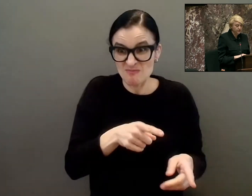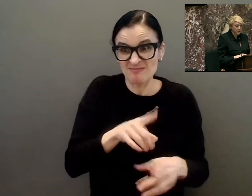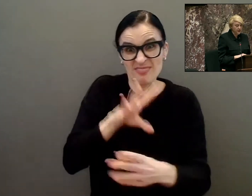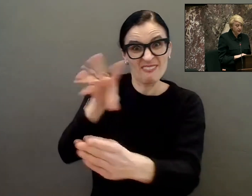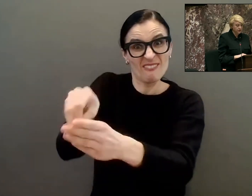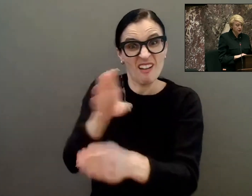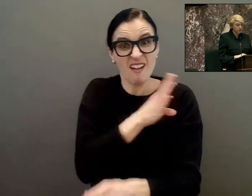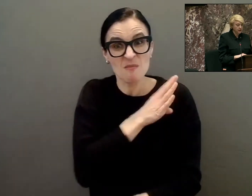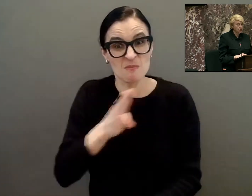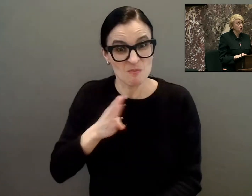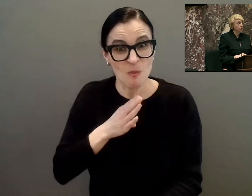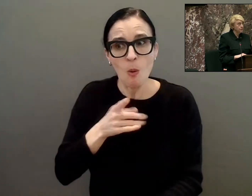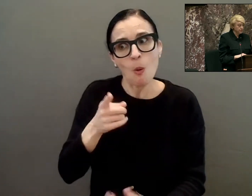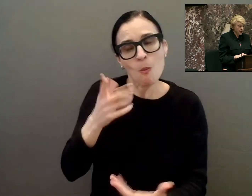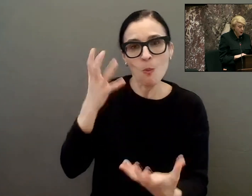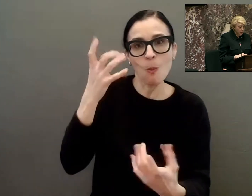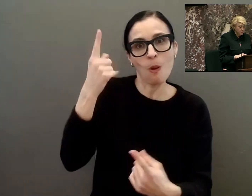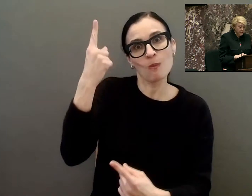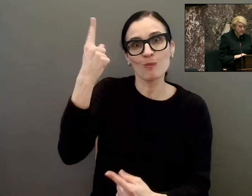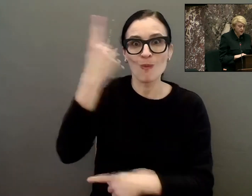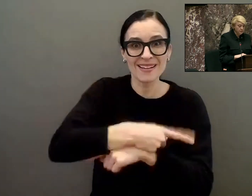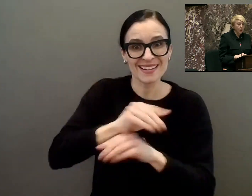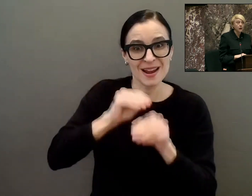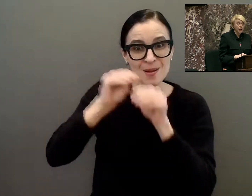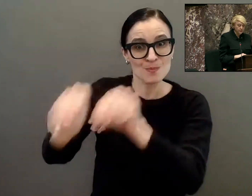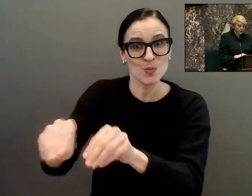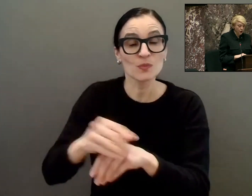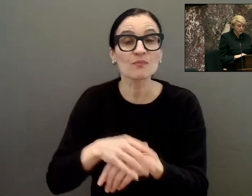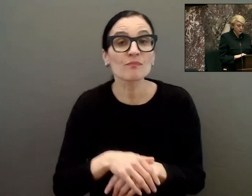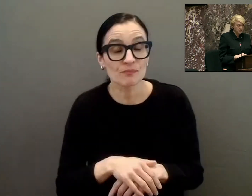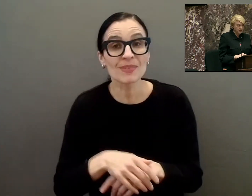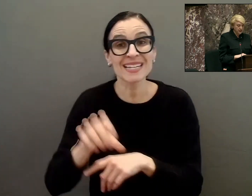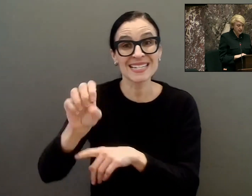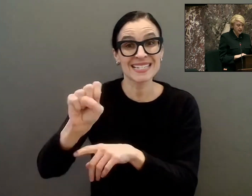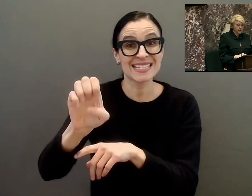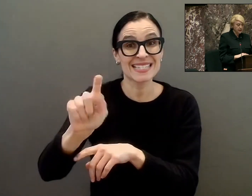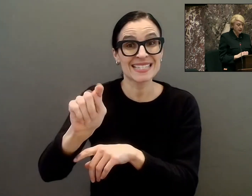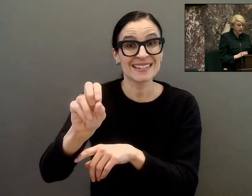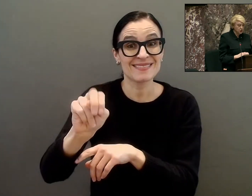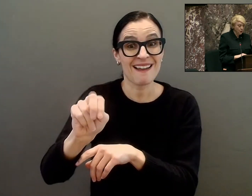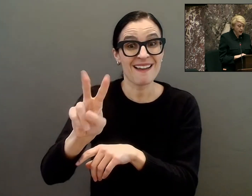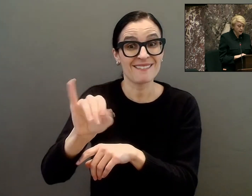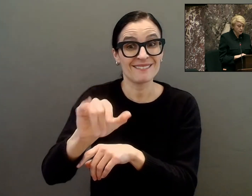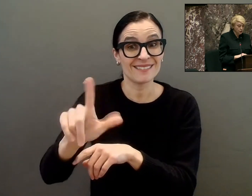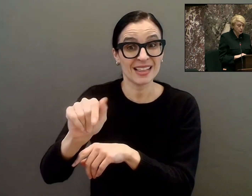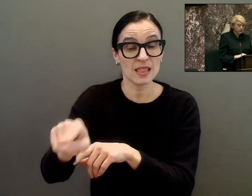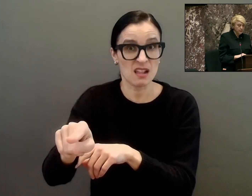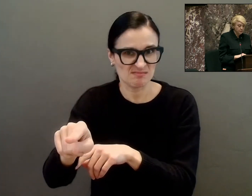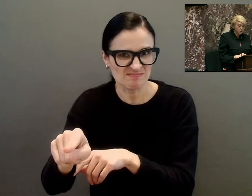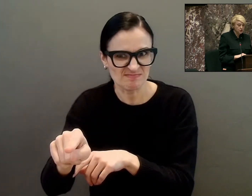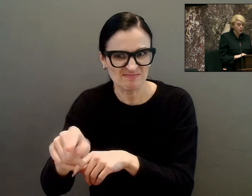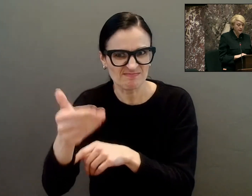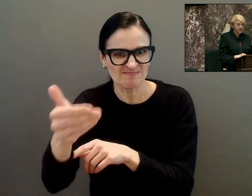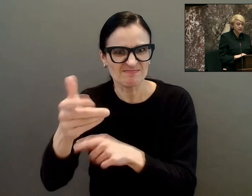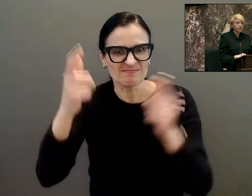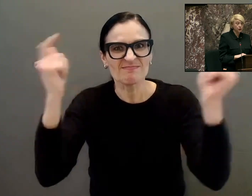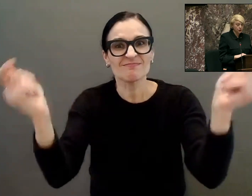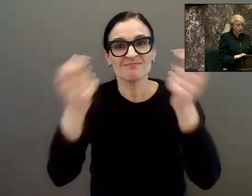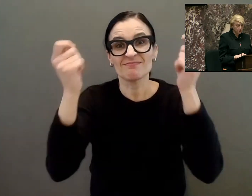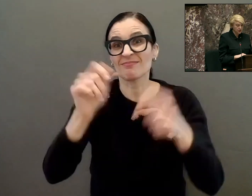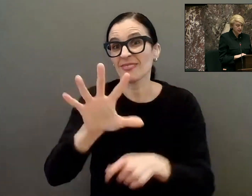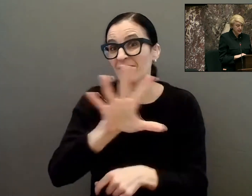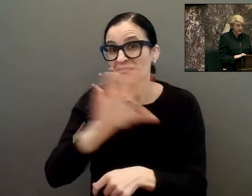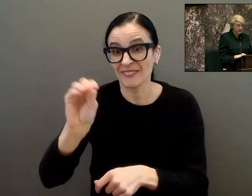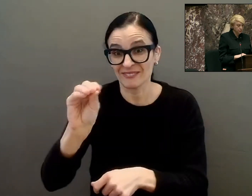its 50th anniversary this year. Many of them are lifelong Burnaby residents, like Joanne, who remembers when this